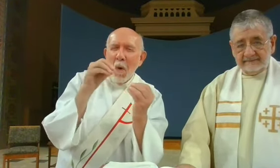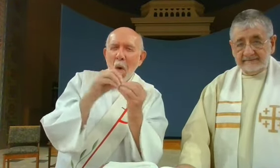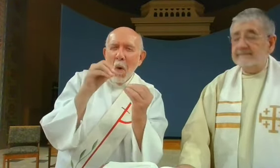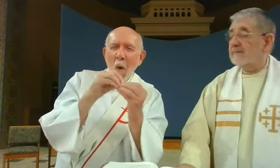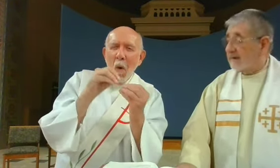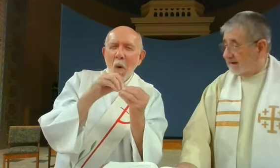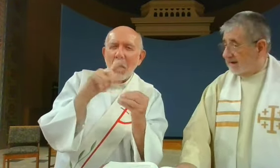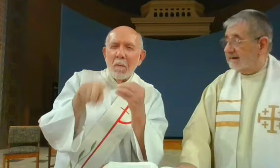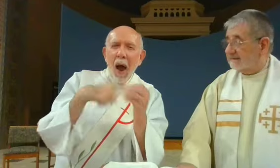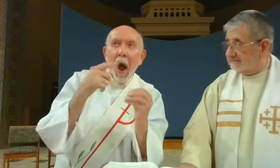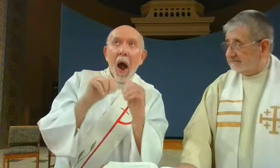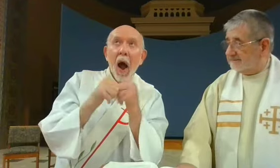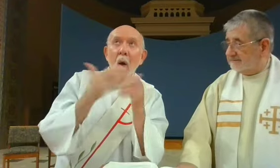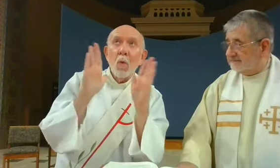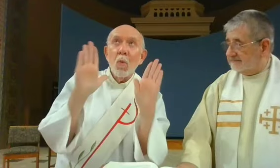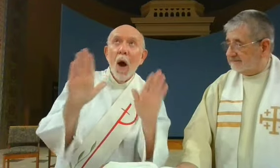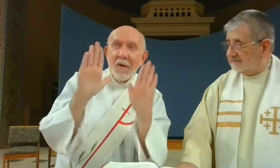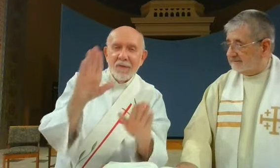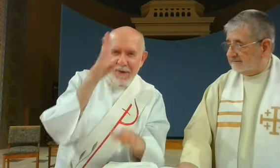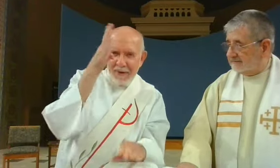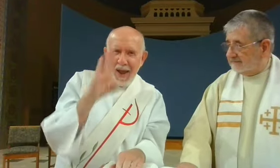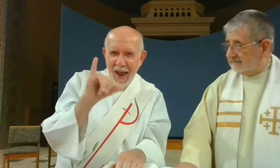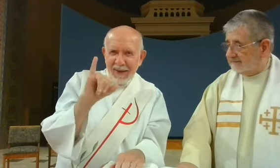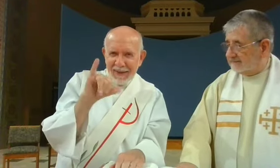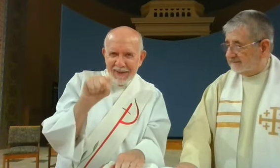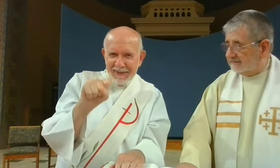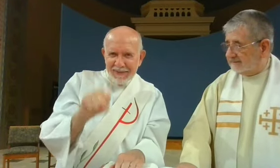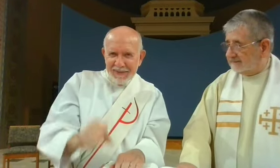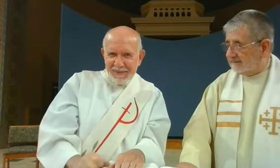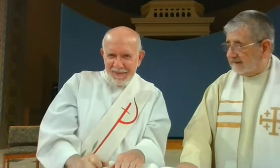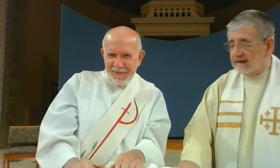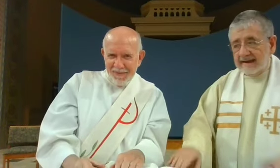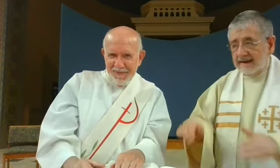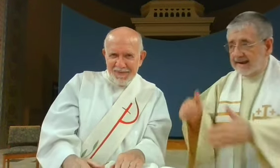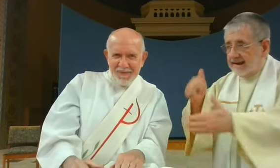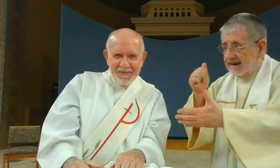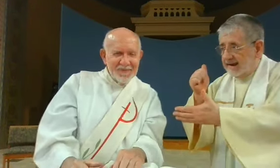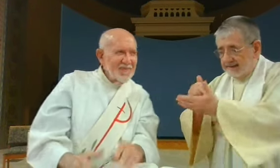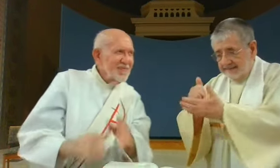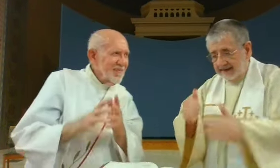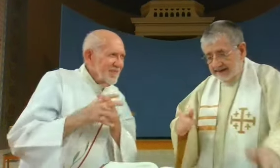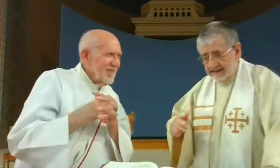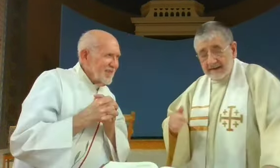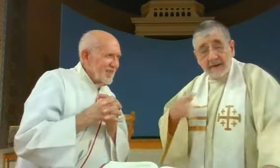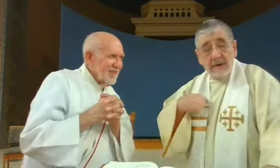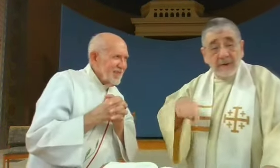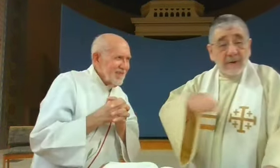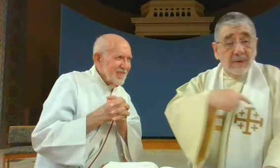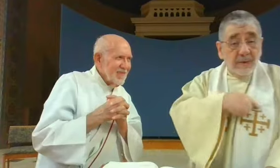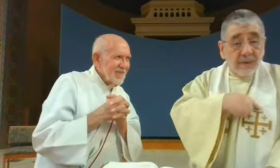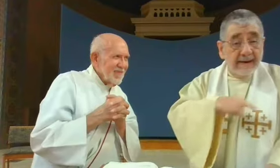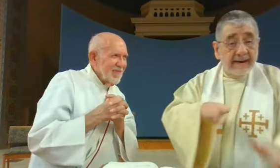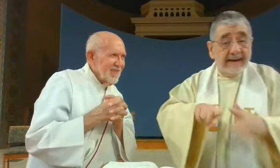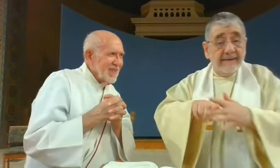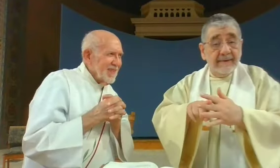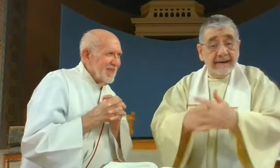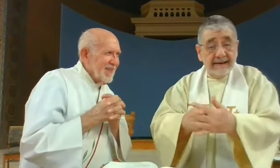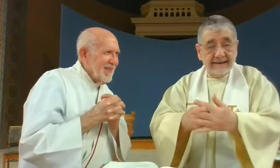Come and join with us to learn more about how wonderful God is. Amen.